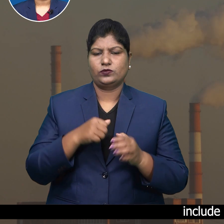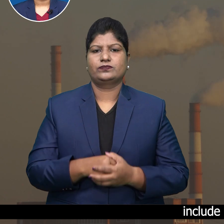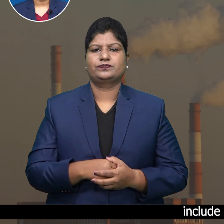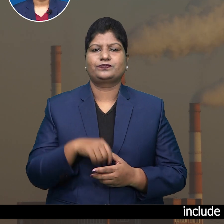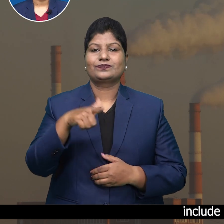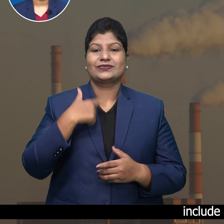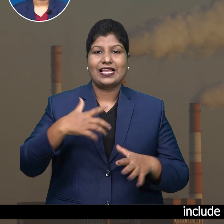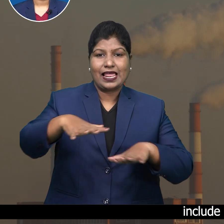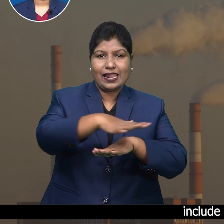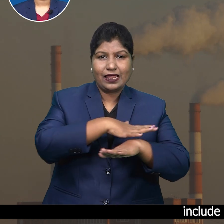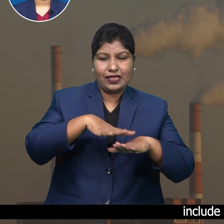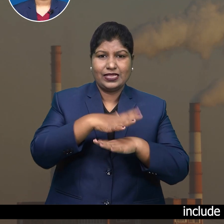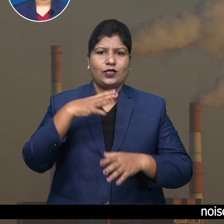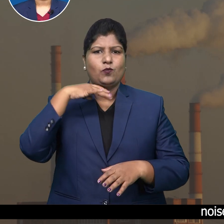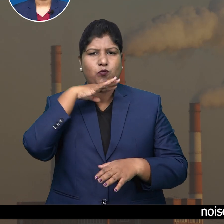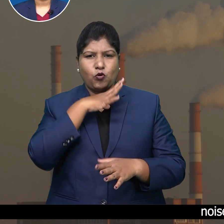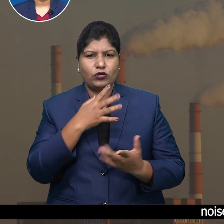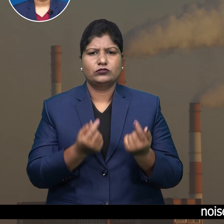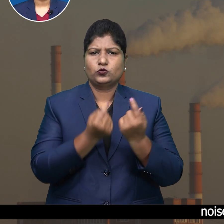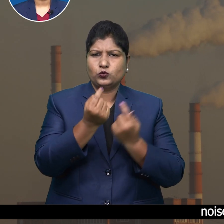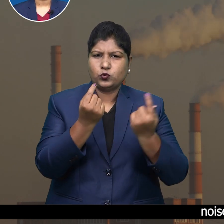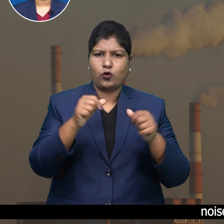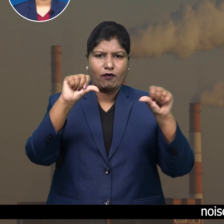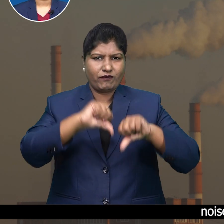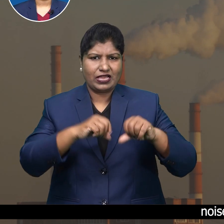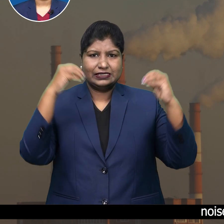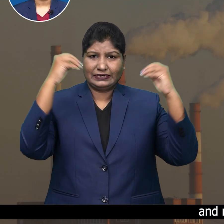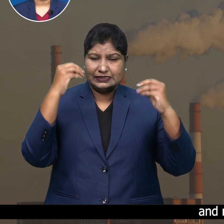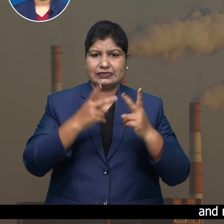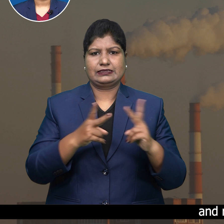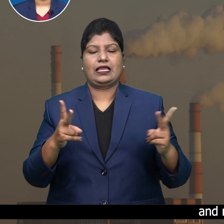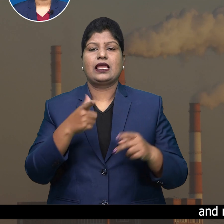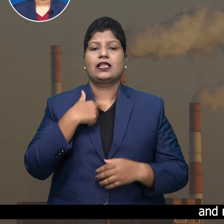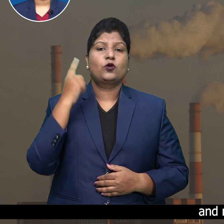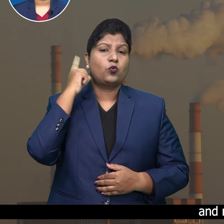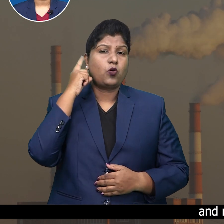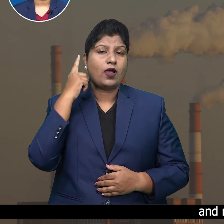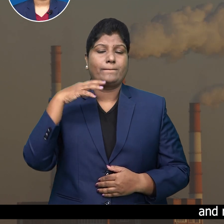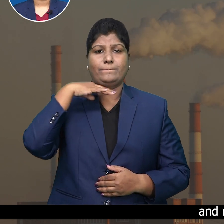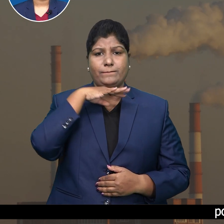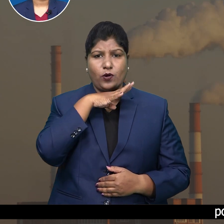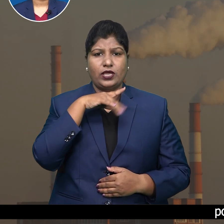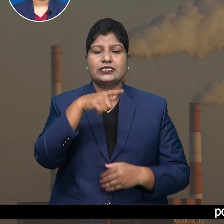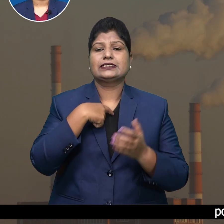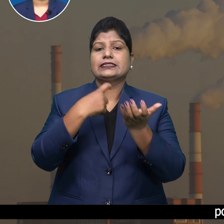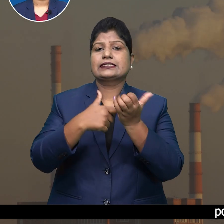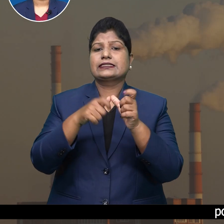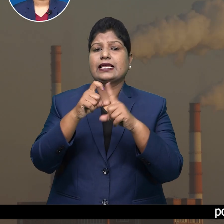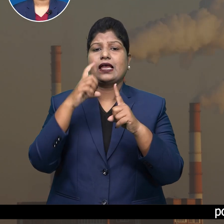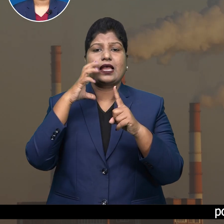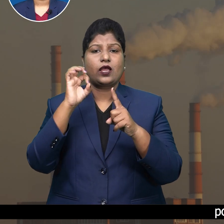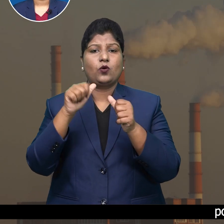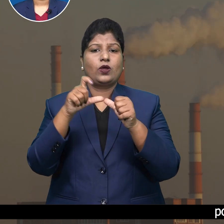land pollution, noise pollution, and radioactive pollution.